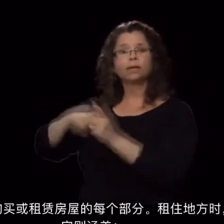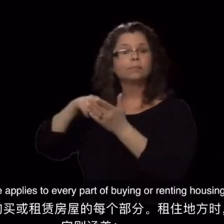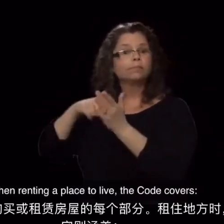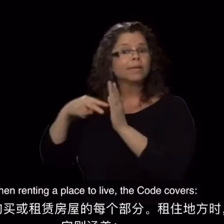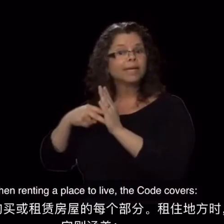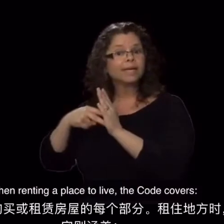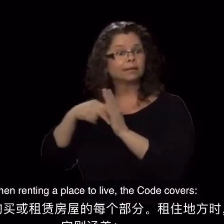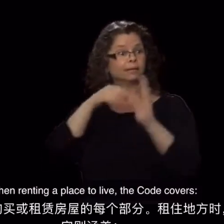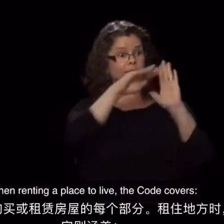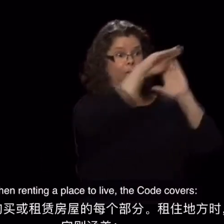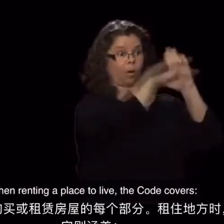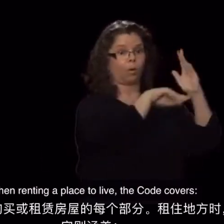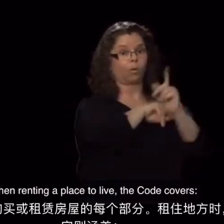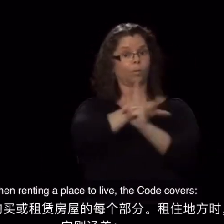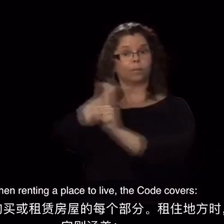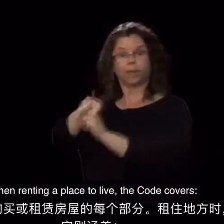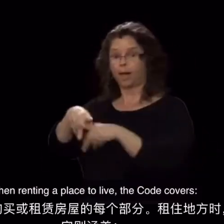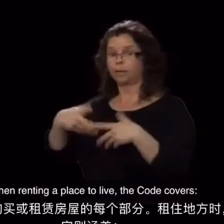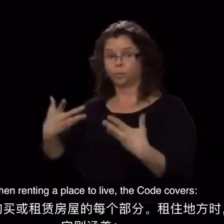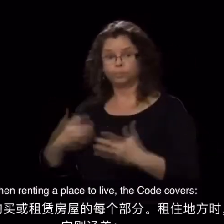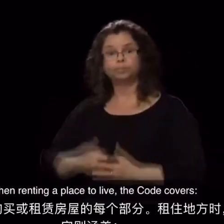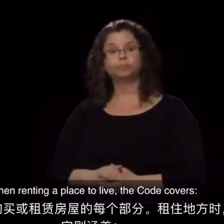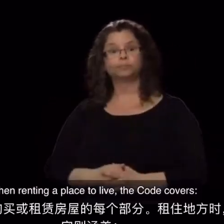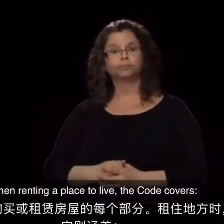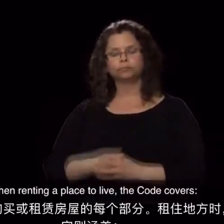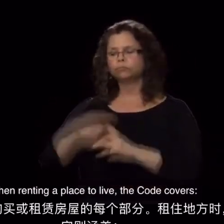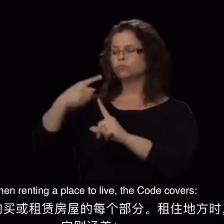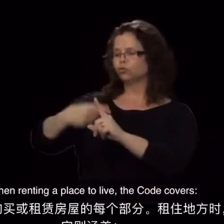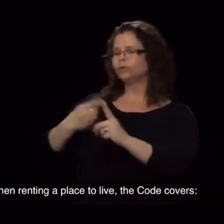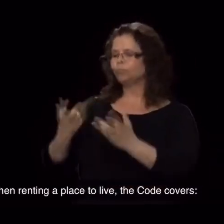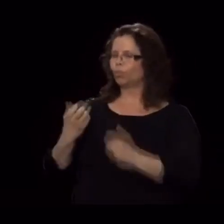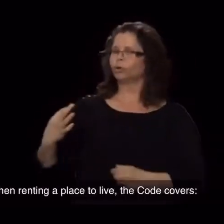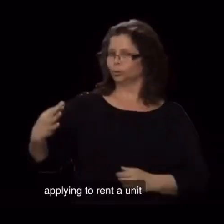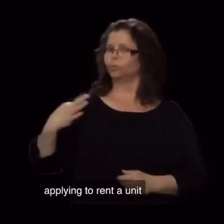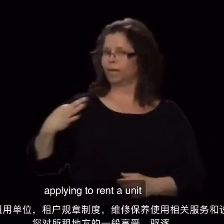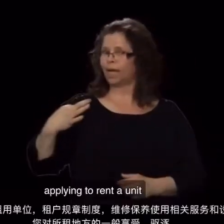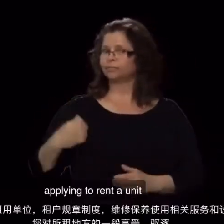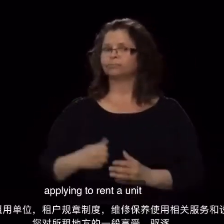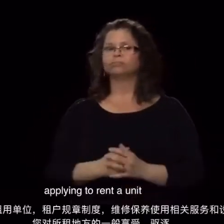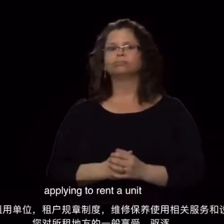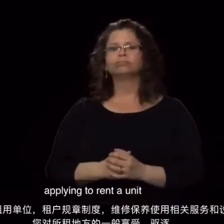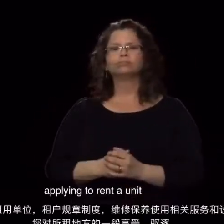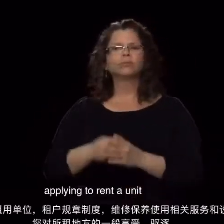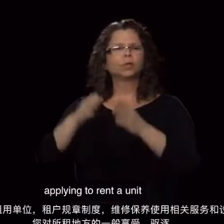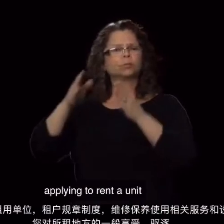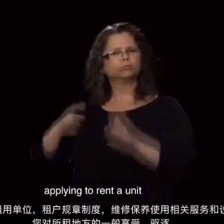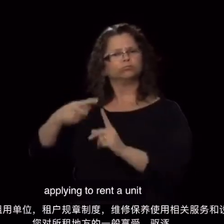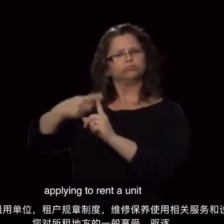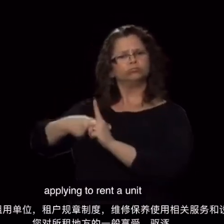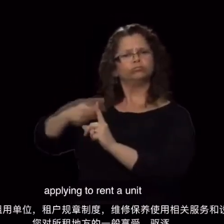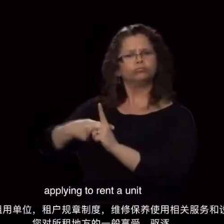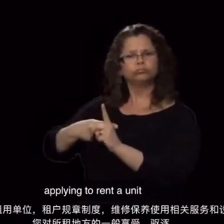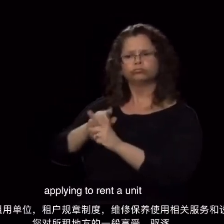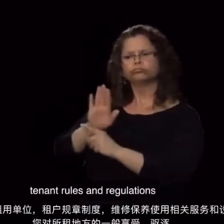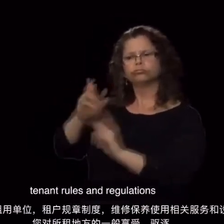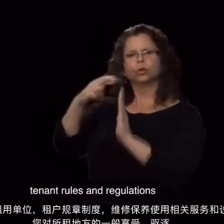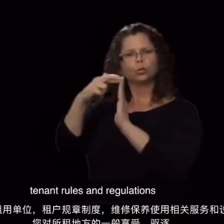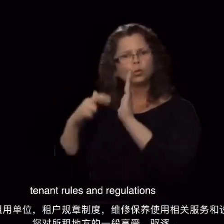When renting a place to live, the code covers applying to rent a unit, tenant